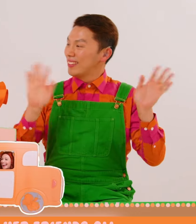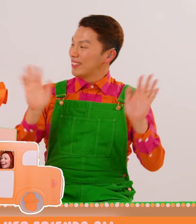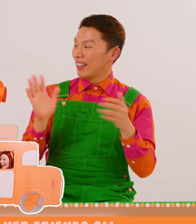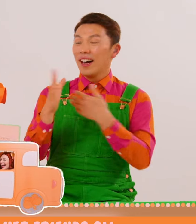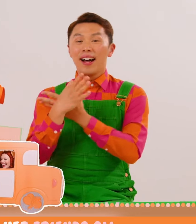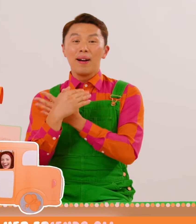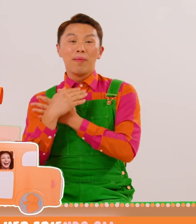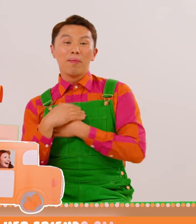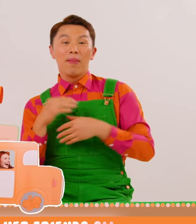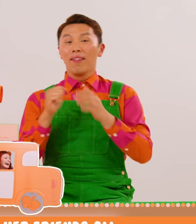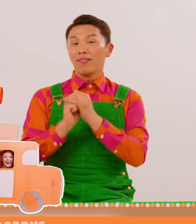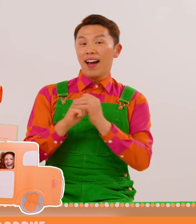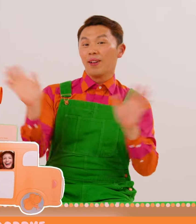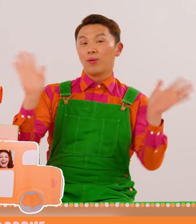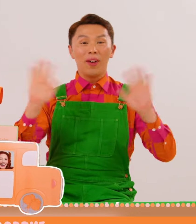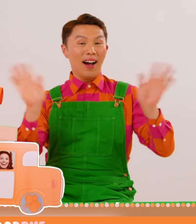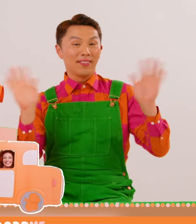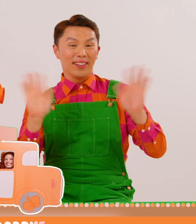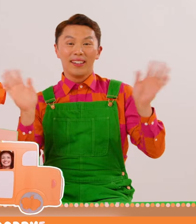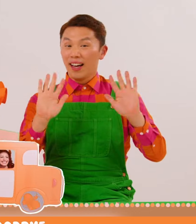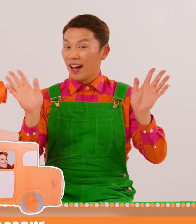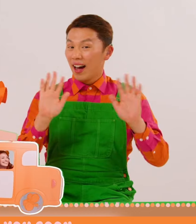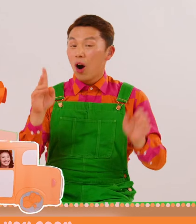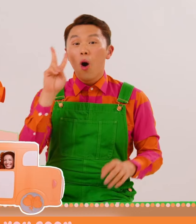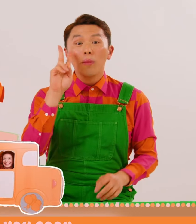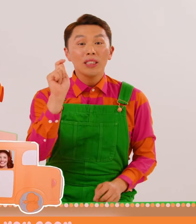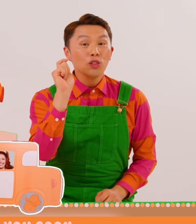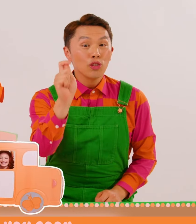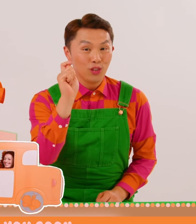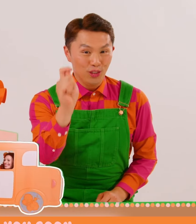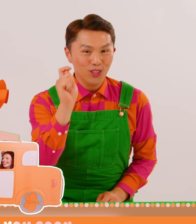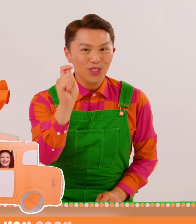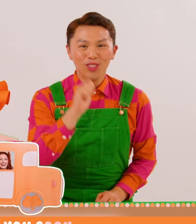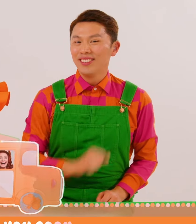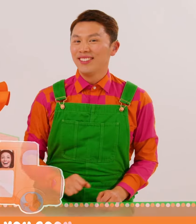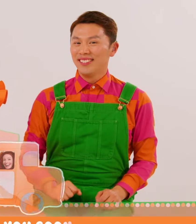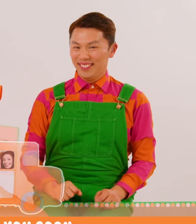and her friends all wave goodbye Hope to see you soon